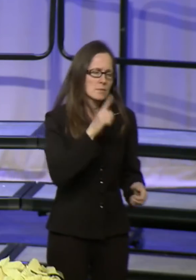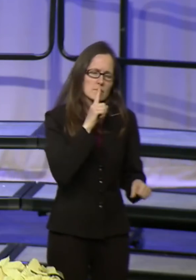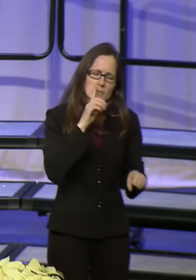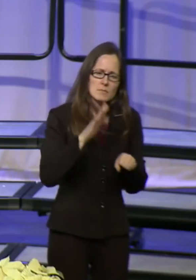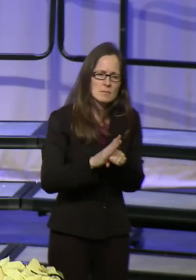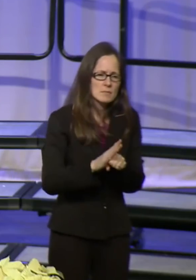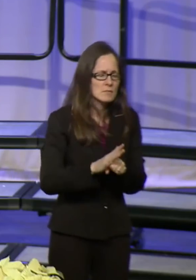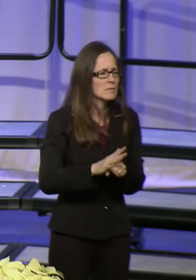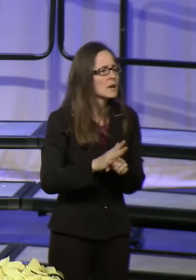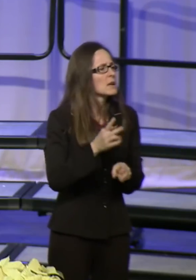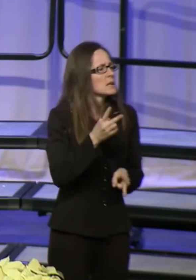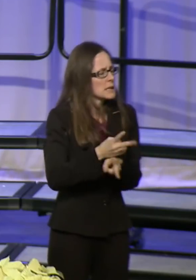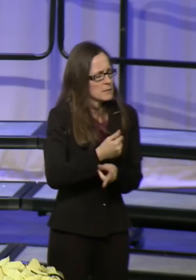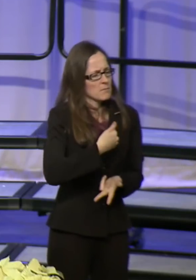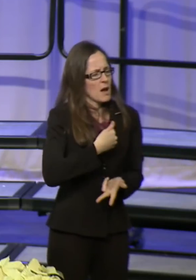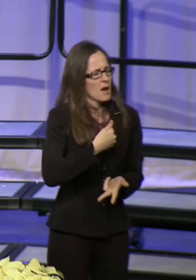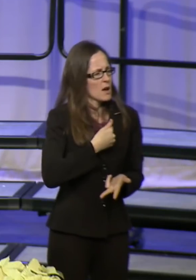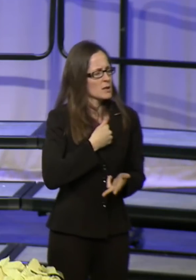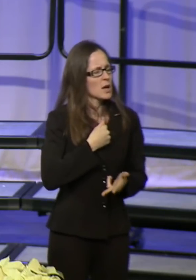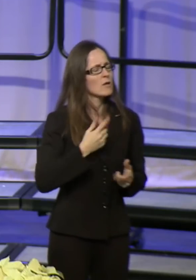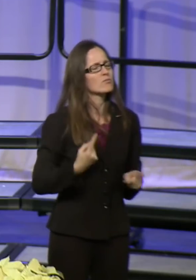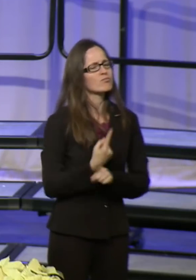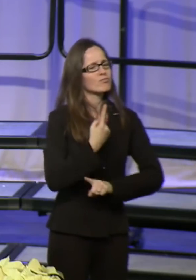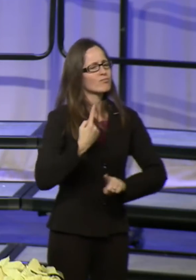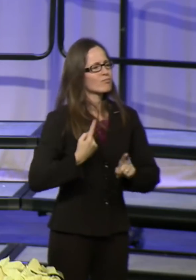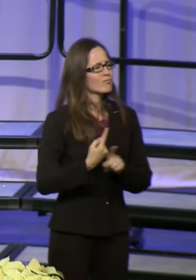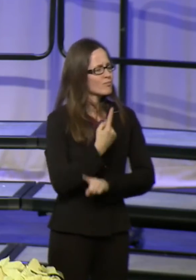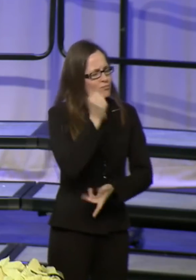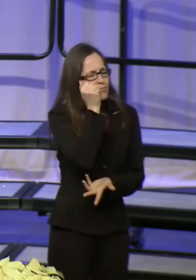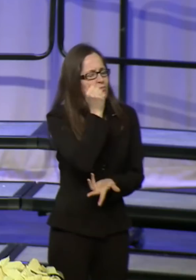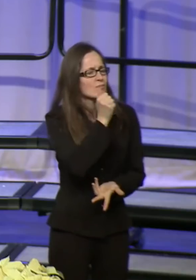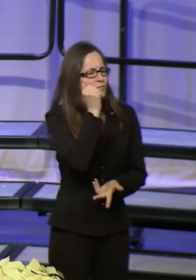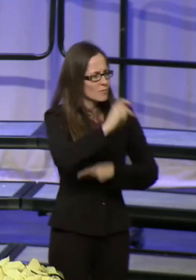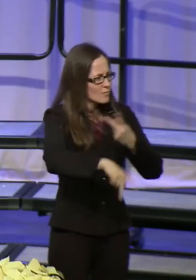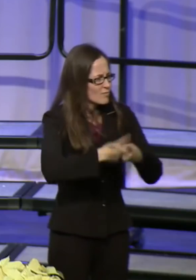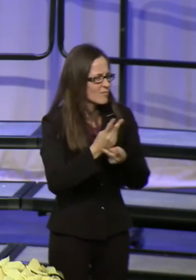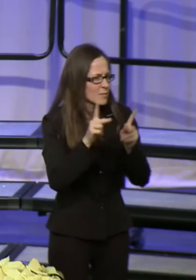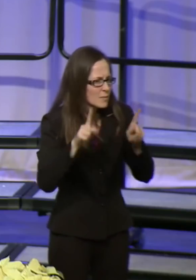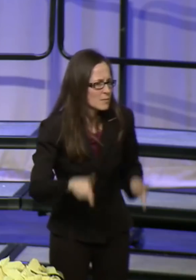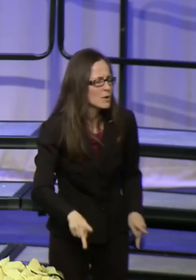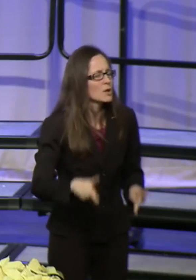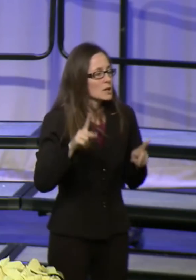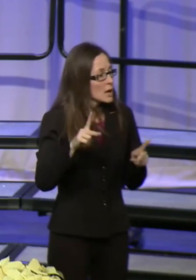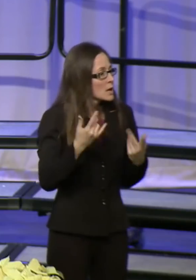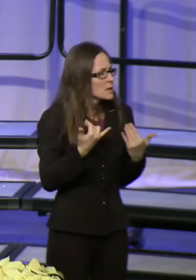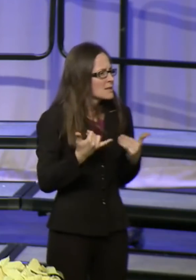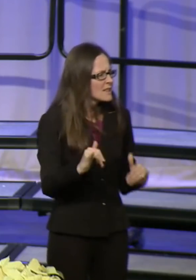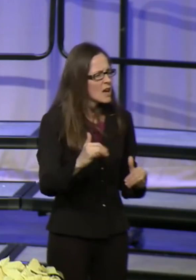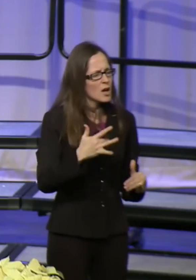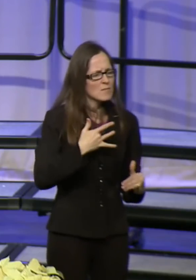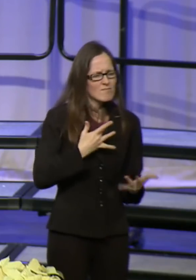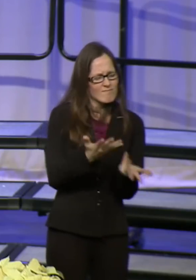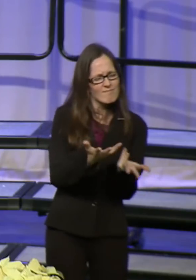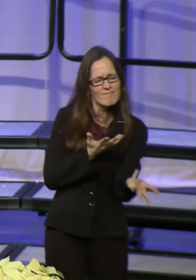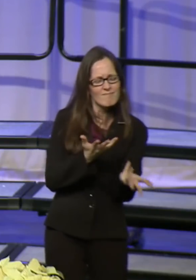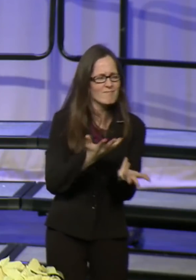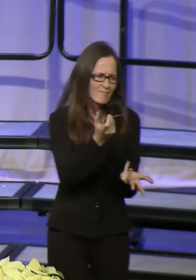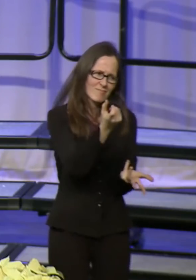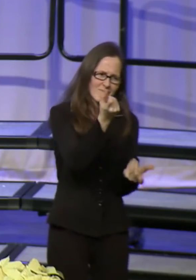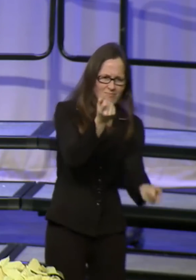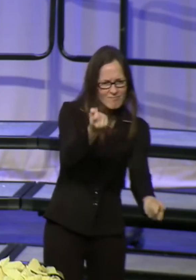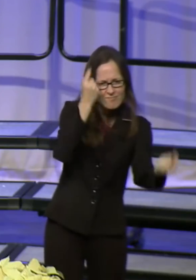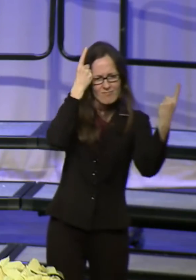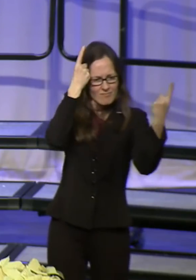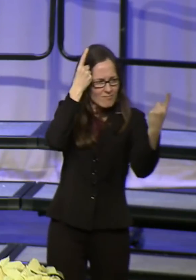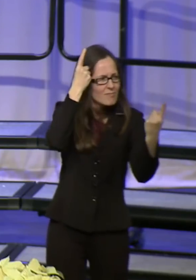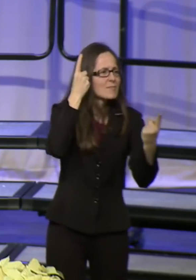rational, fact-based, data-driven practitioner of issues, challenges, concerns, ideas, etc. I